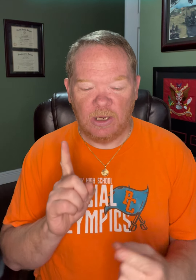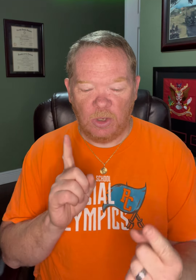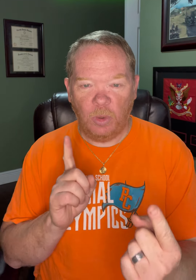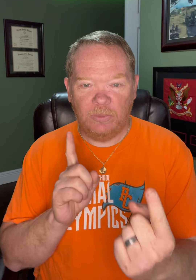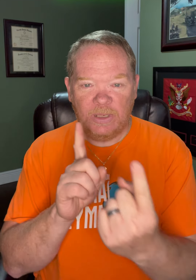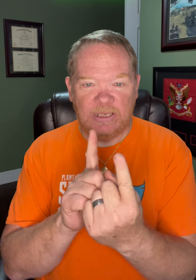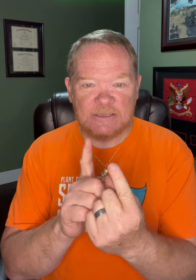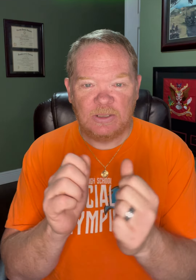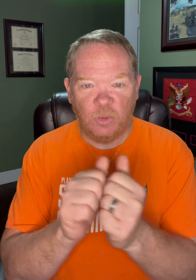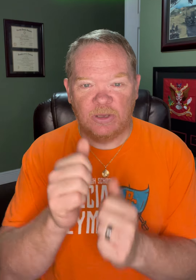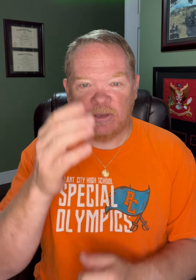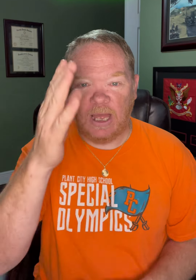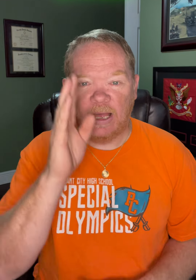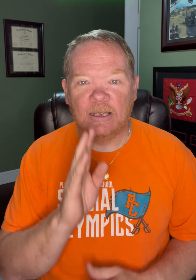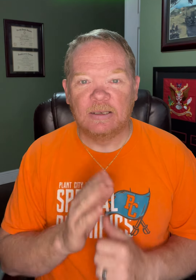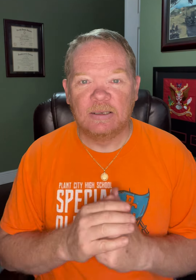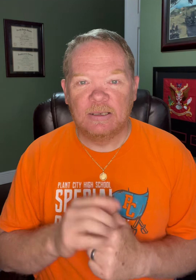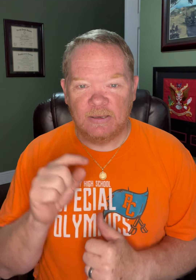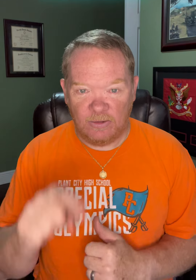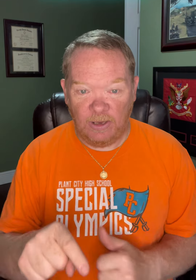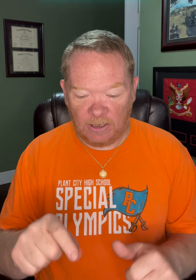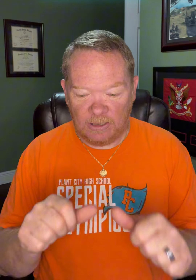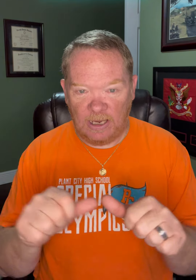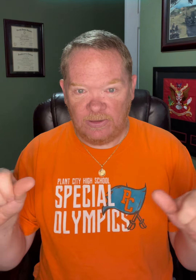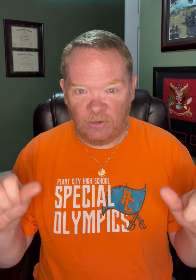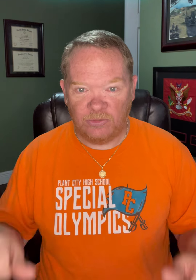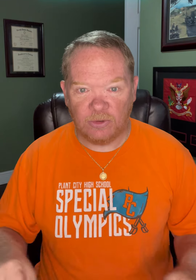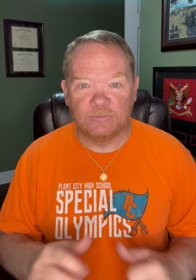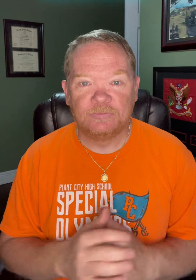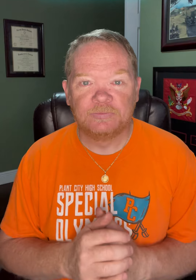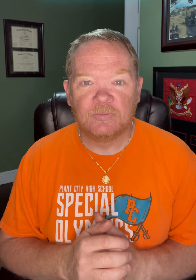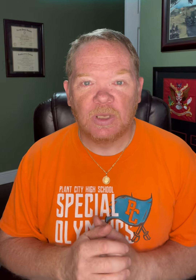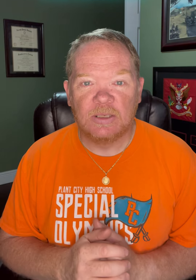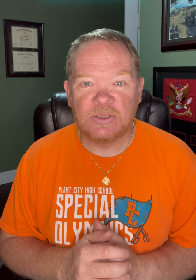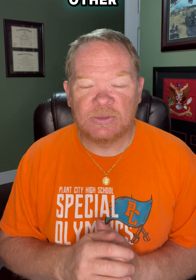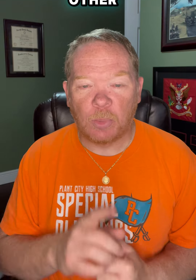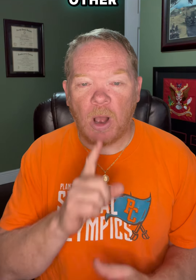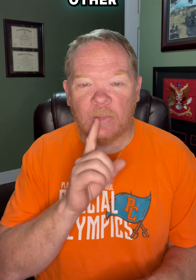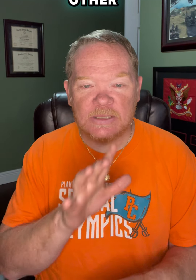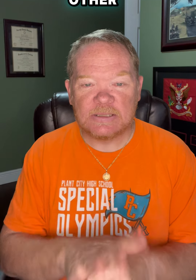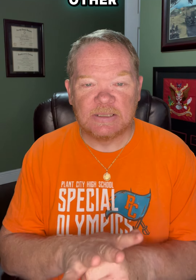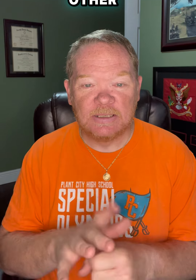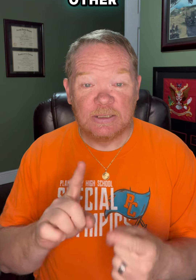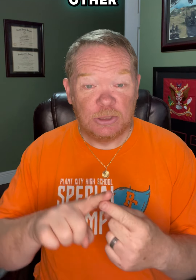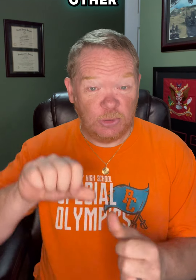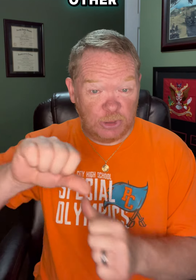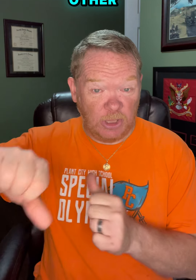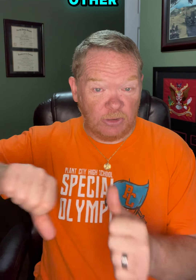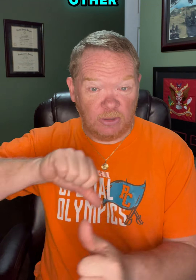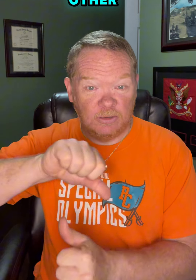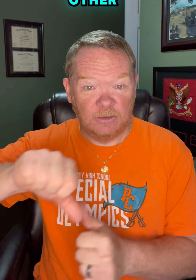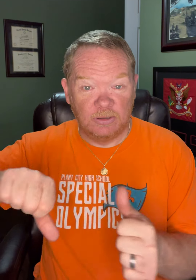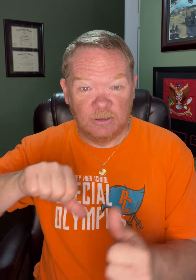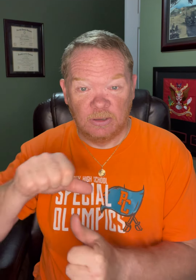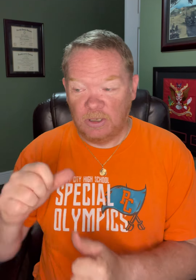we meet with God, there at the altar. So it's a promise to each other, to